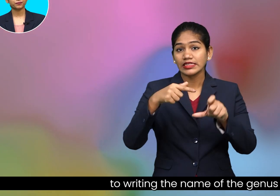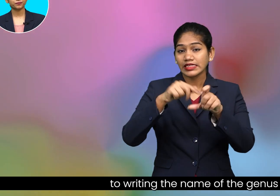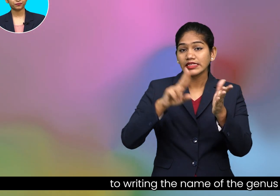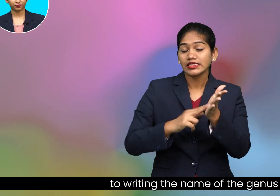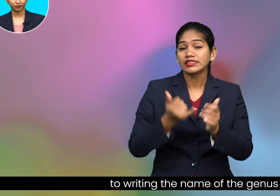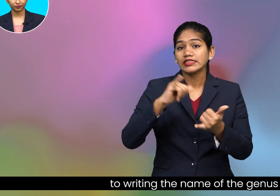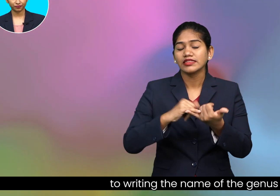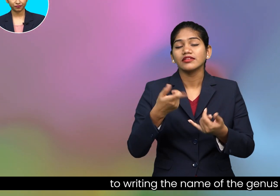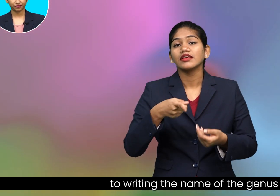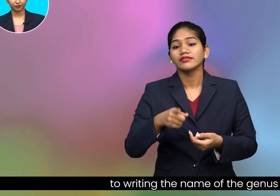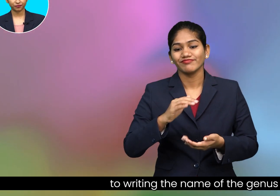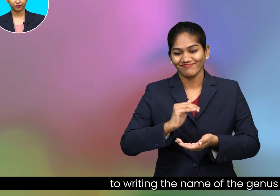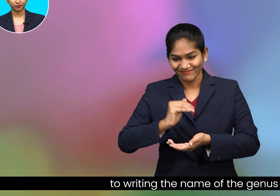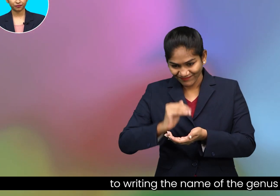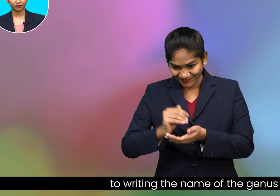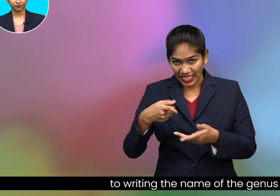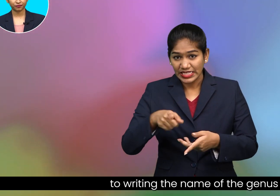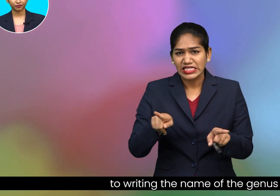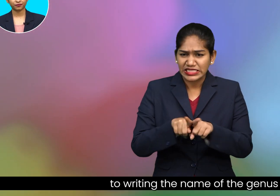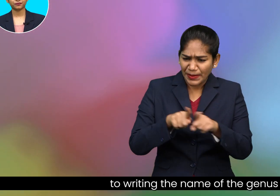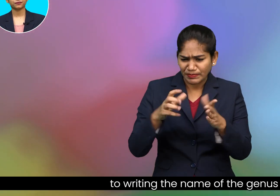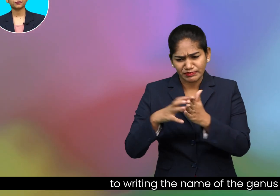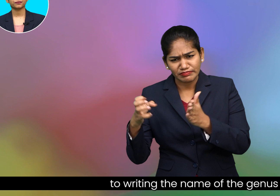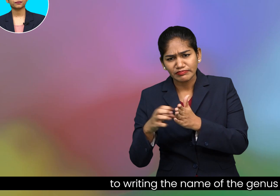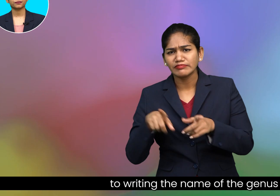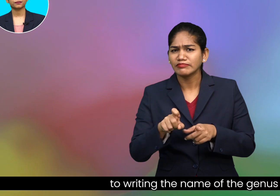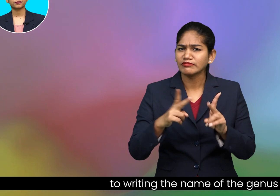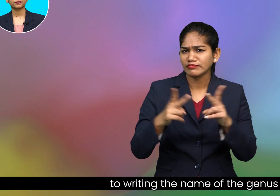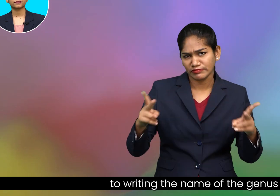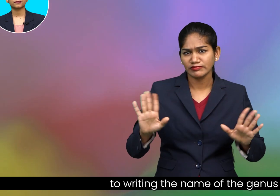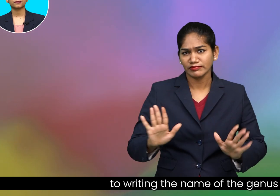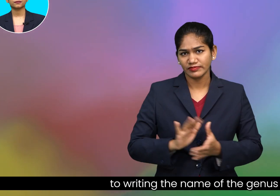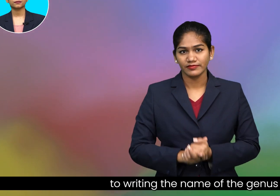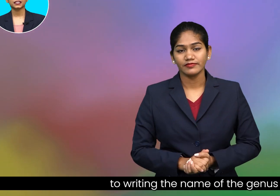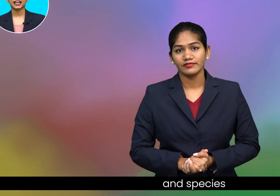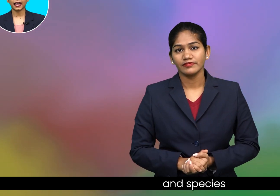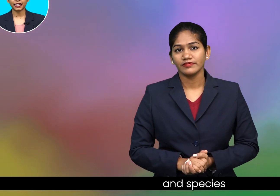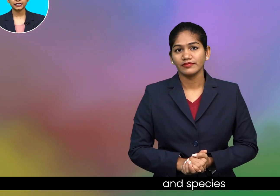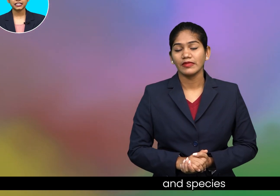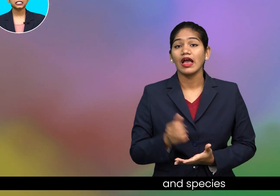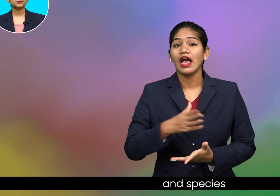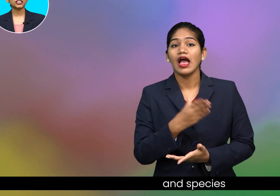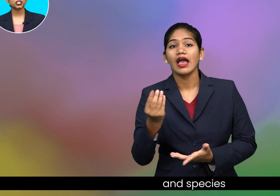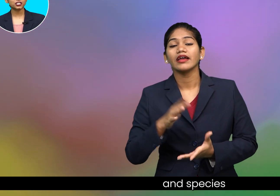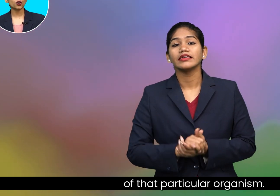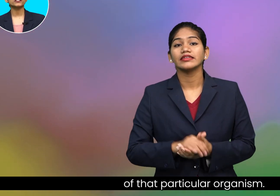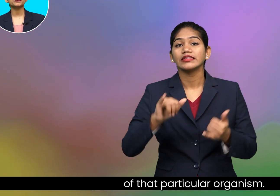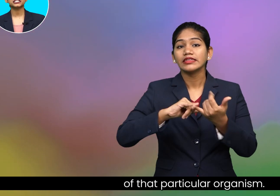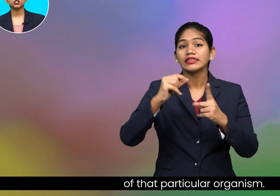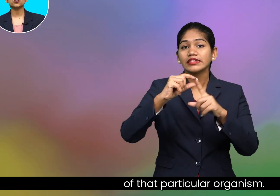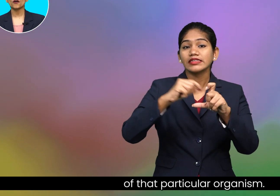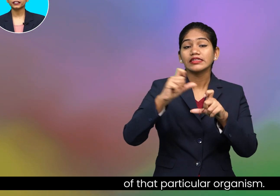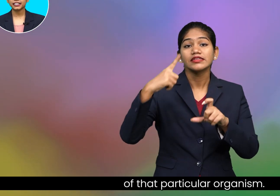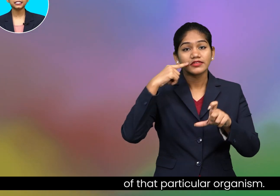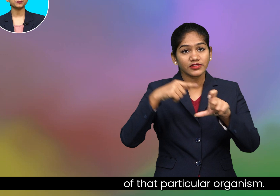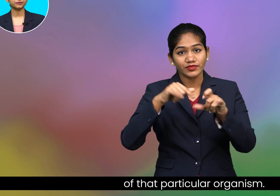and species of that